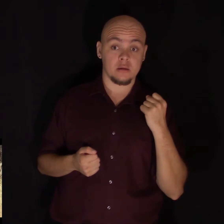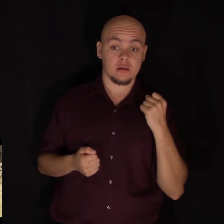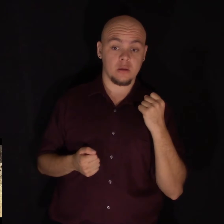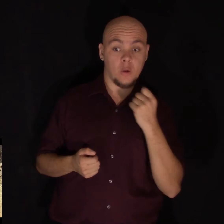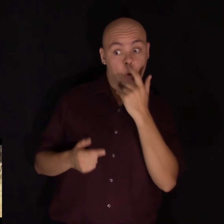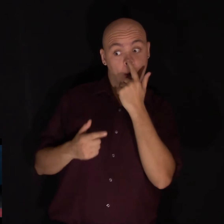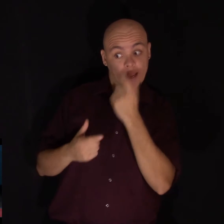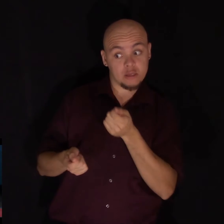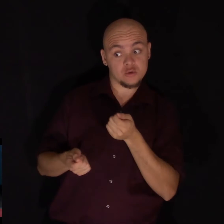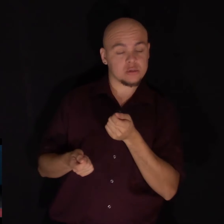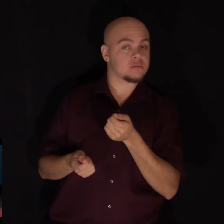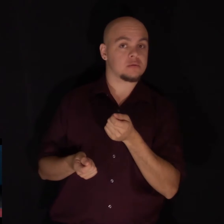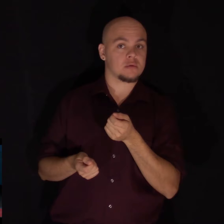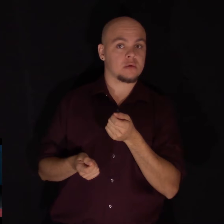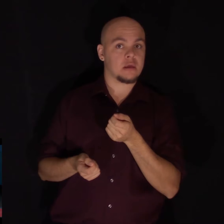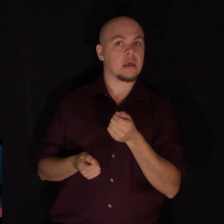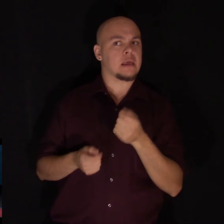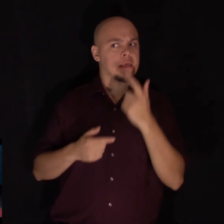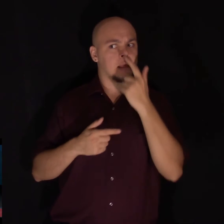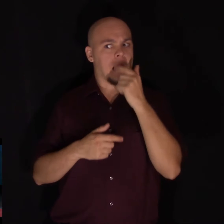interesting, I like this TED Talk.